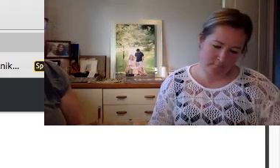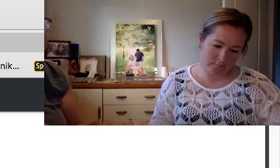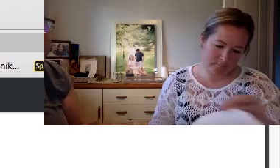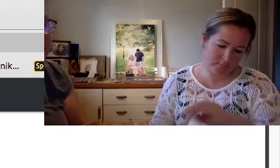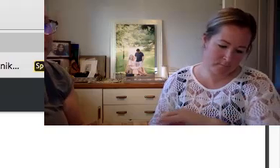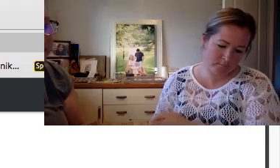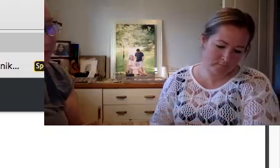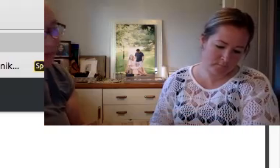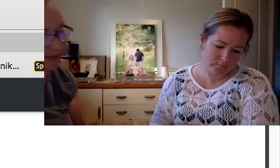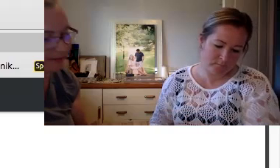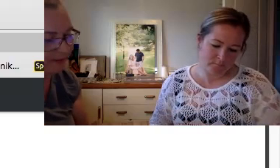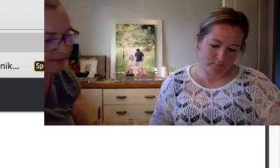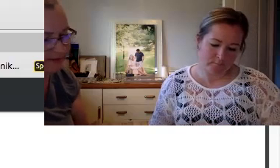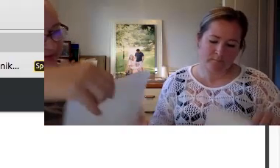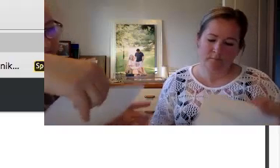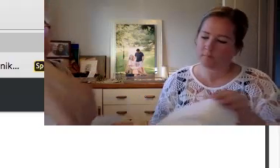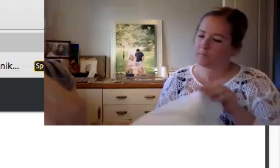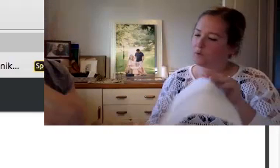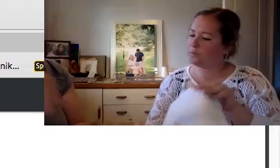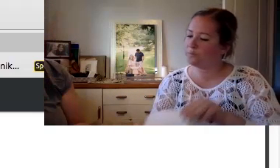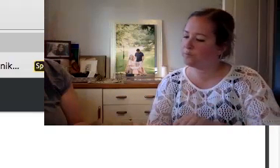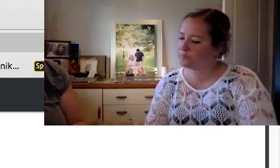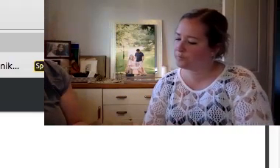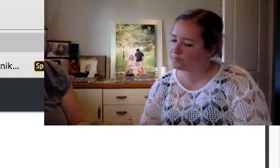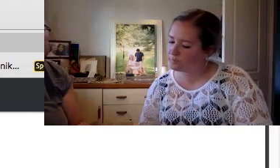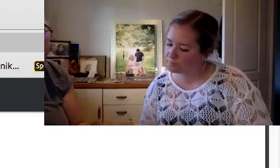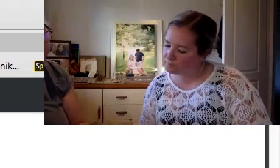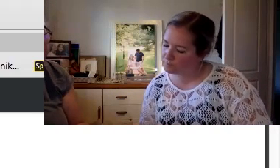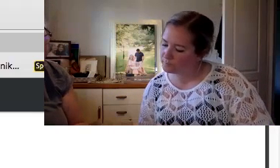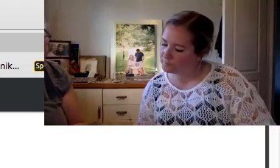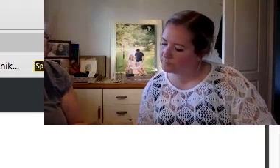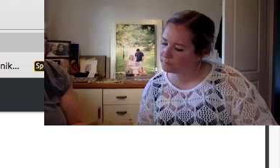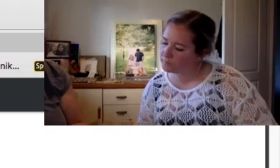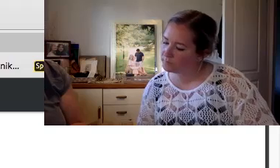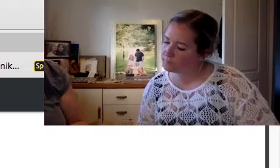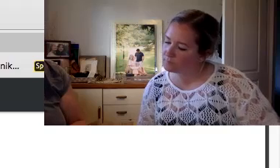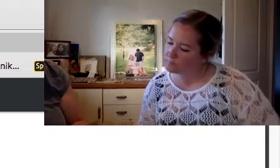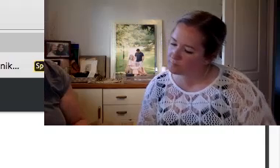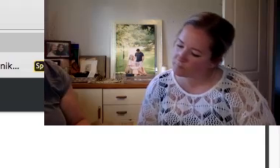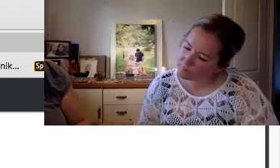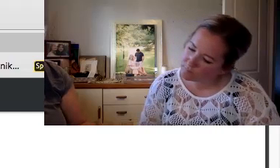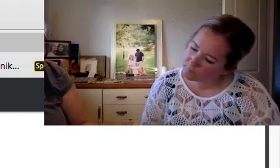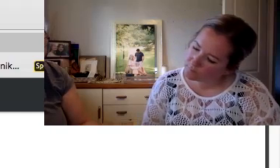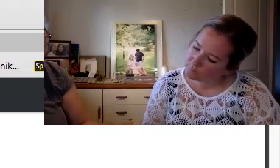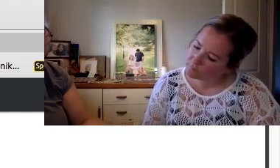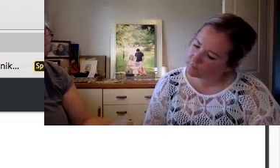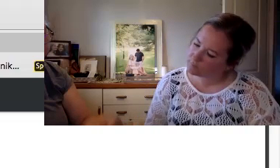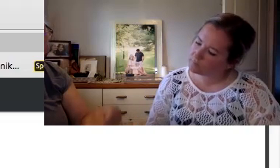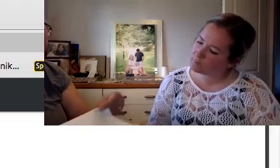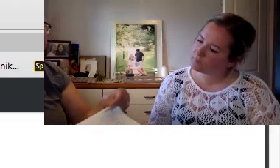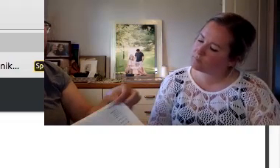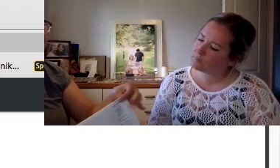So we didn't get this on the board here, but we'll be practicing other phrases as well.